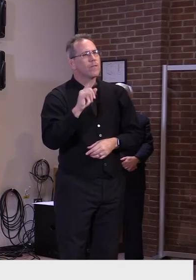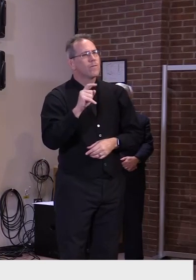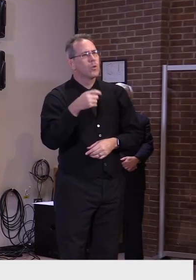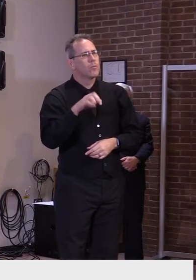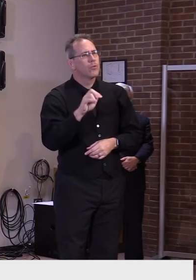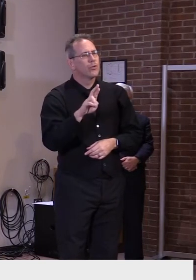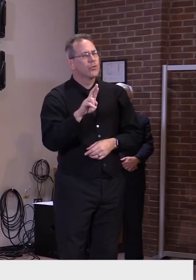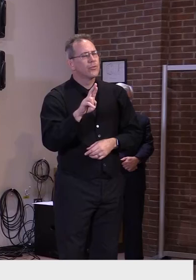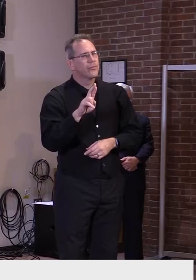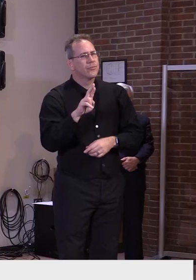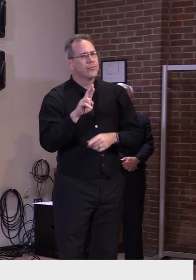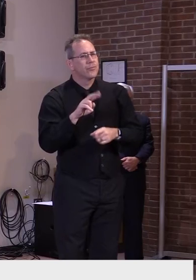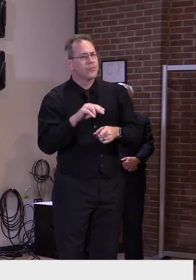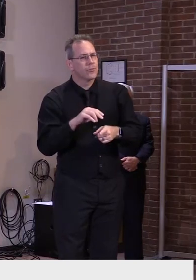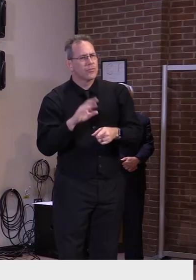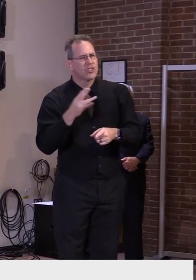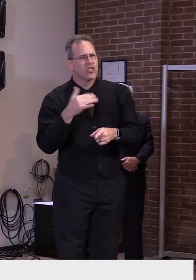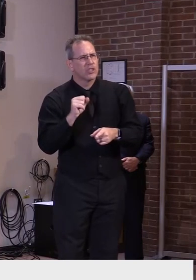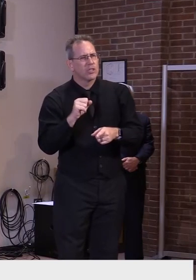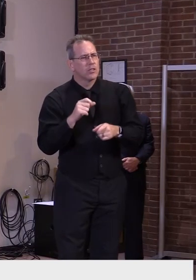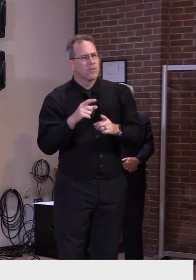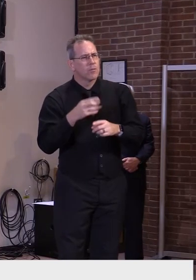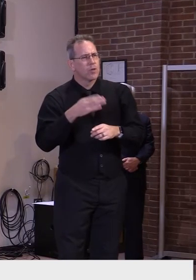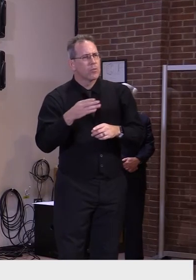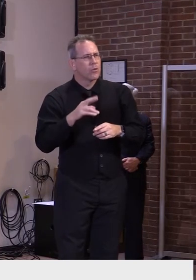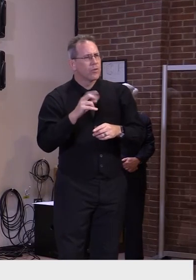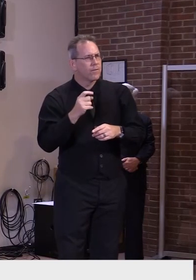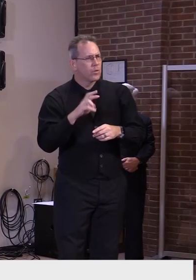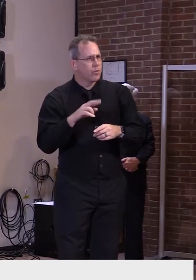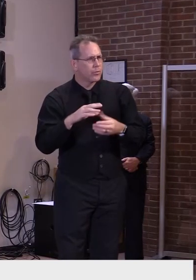Hi, I have a question for Secretary French.